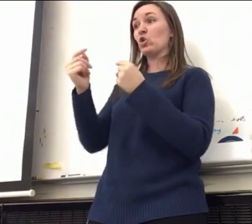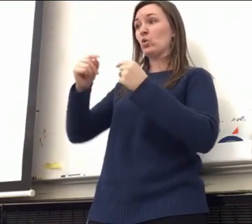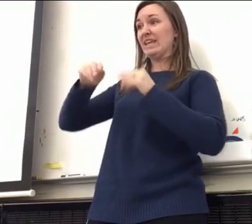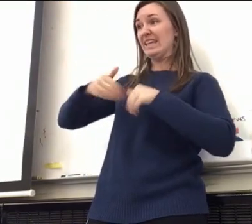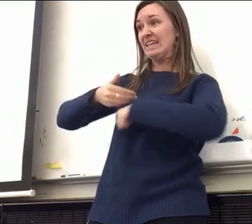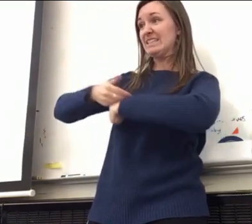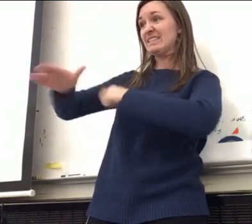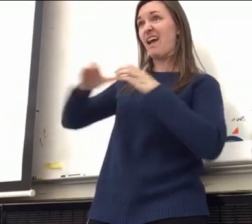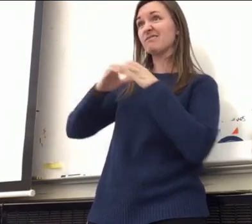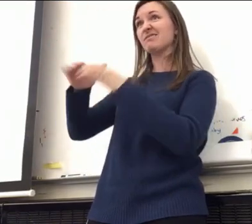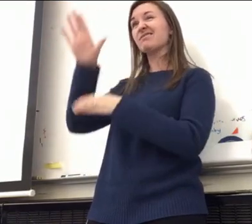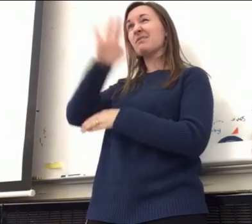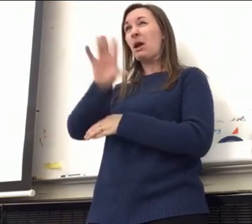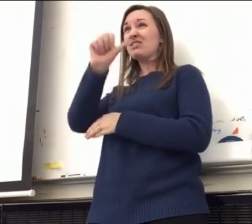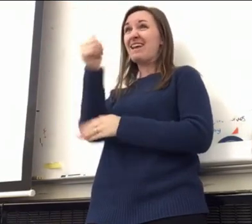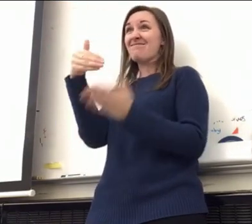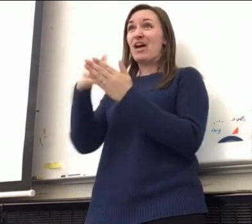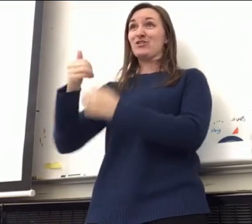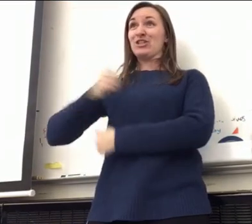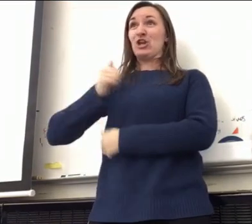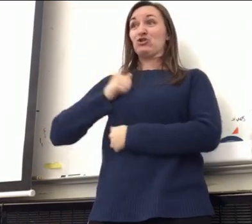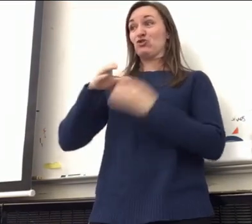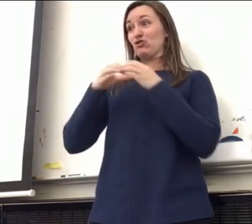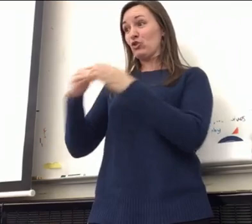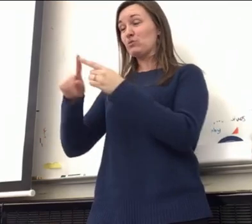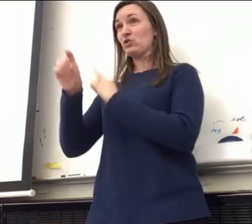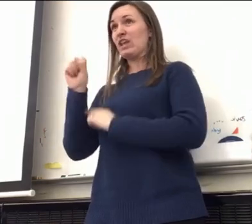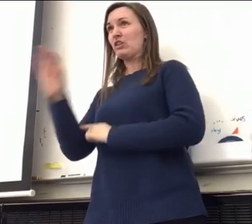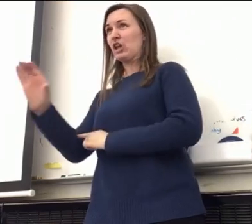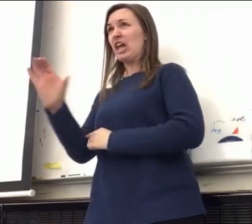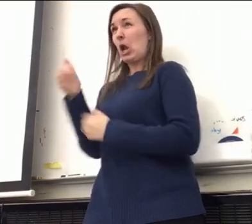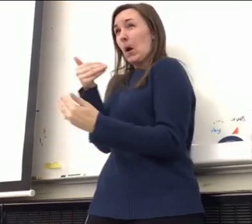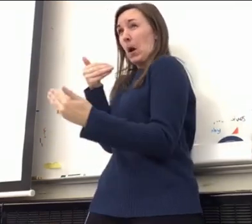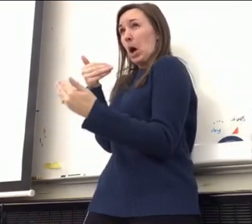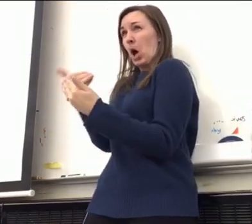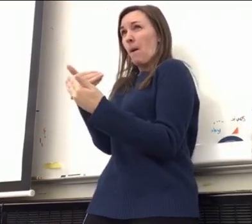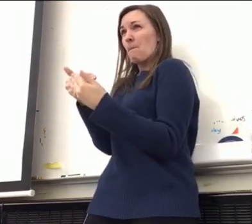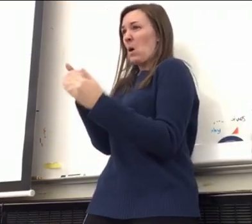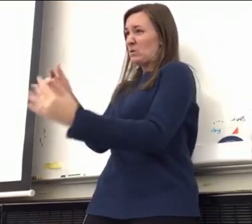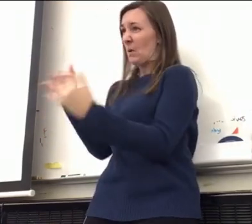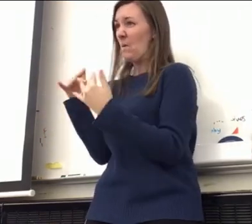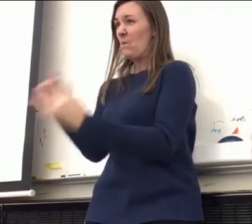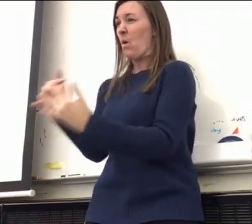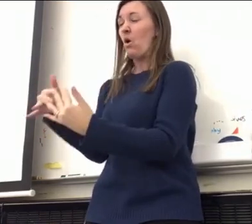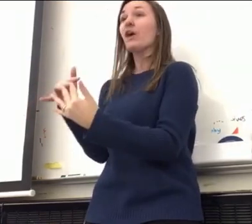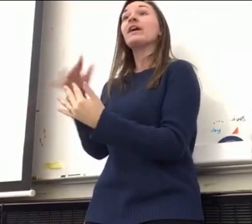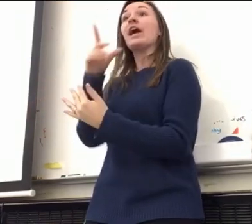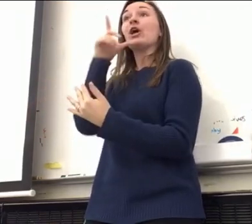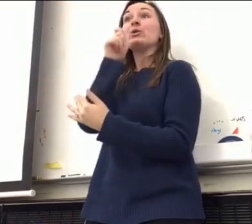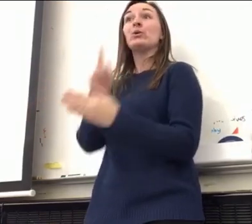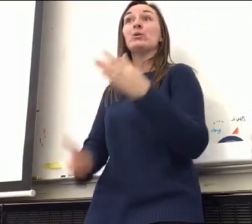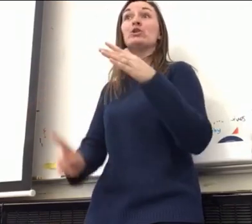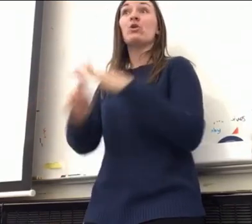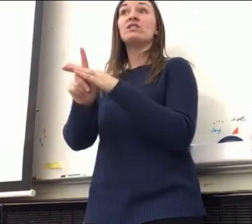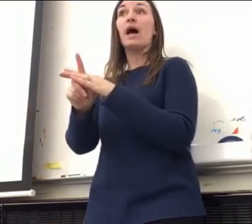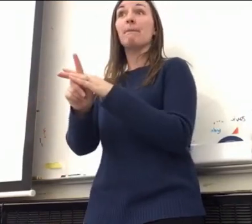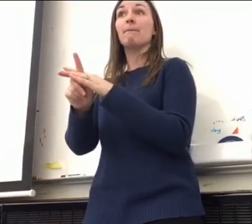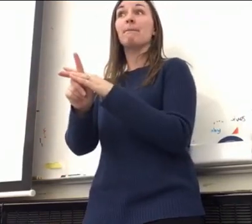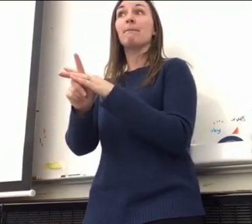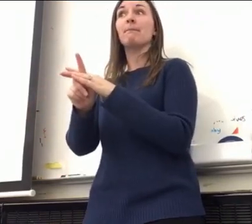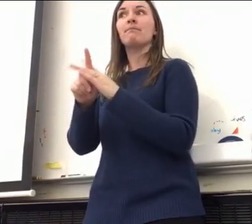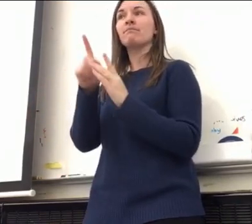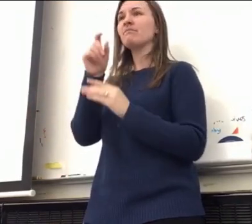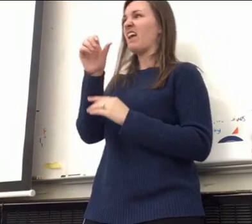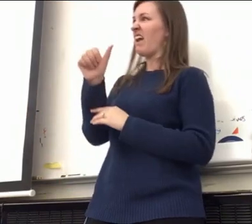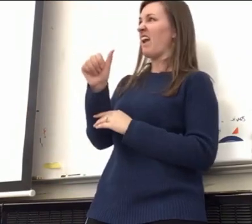10,000 troops down to South Carolina. It's on the brink of civil war, and then who comes along? Abraham Lincoln. Henry Clay. Not